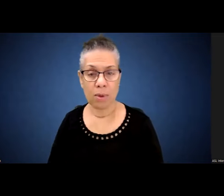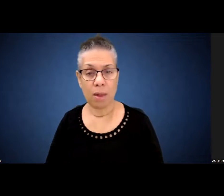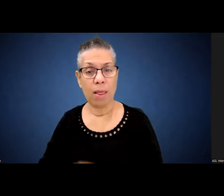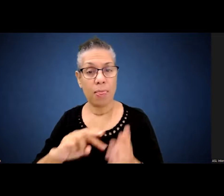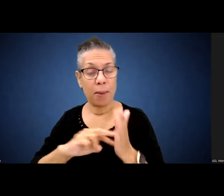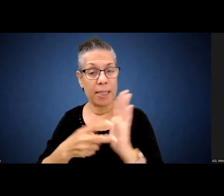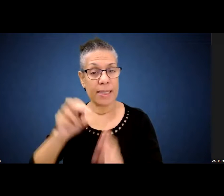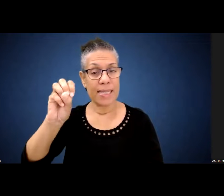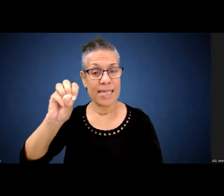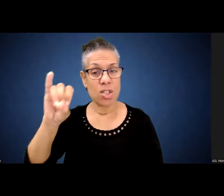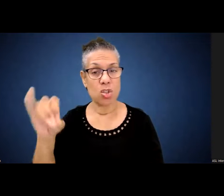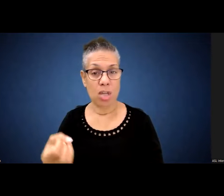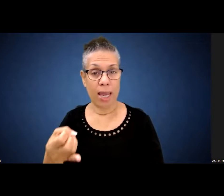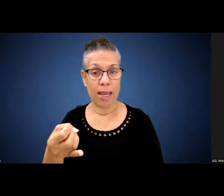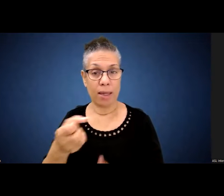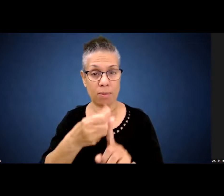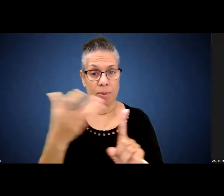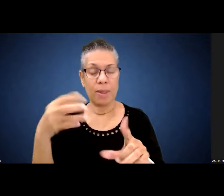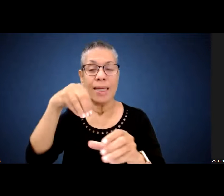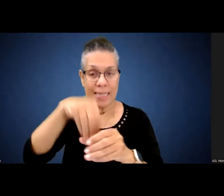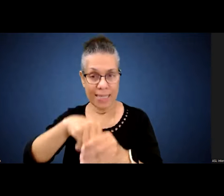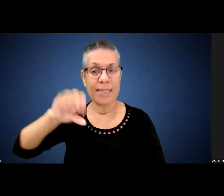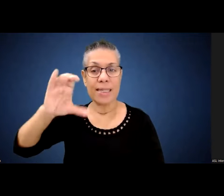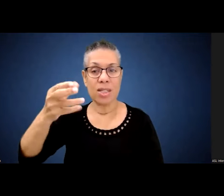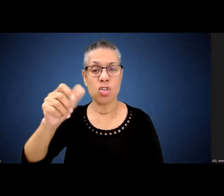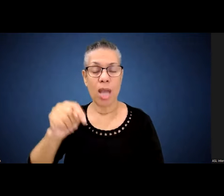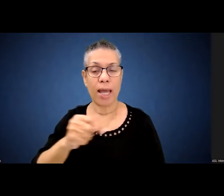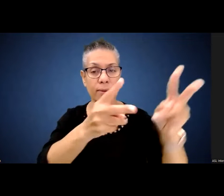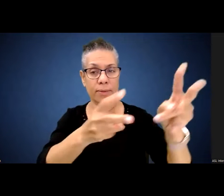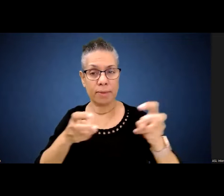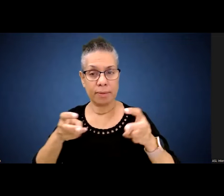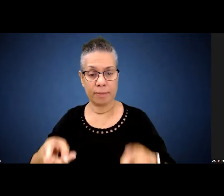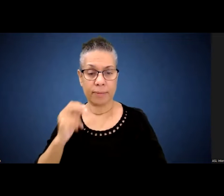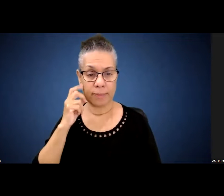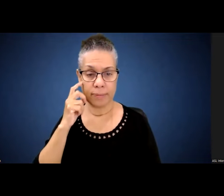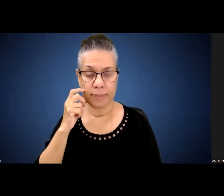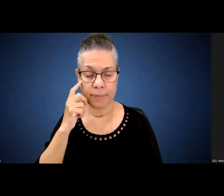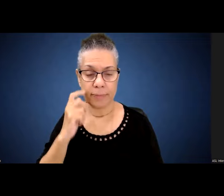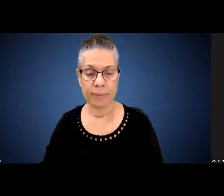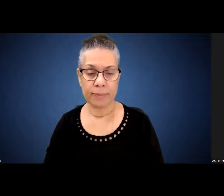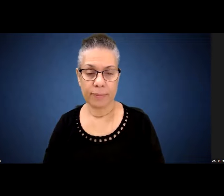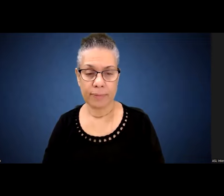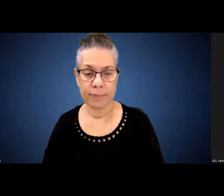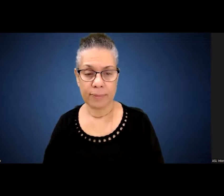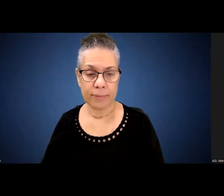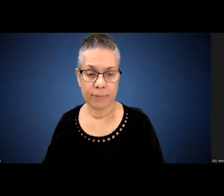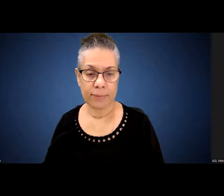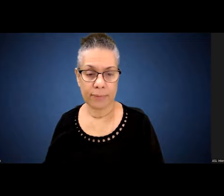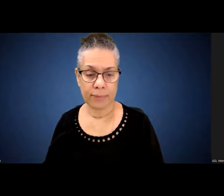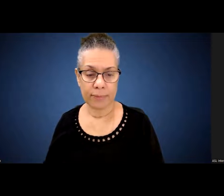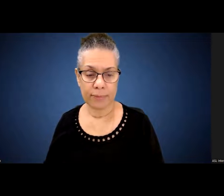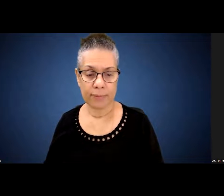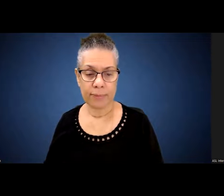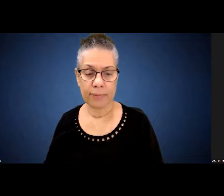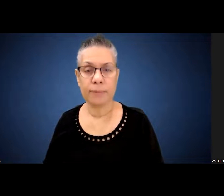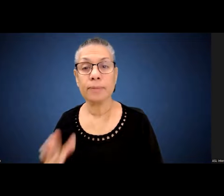the EJ definition? Yeah, I think Madeline had just requested that. If we can send it to everybody, though, that would be great.